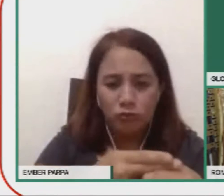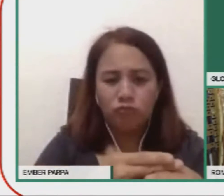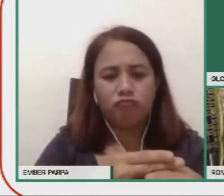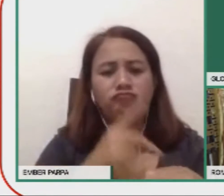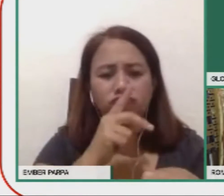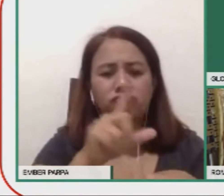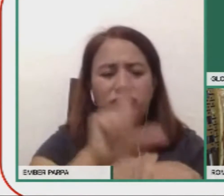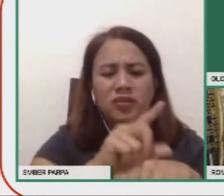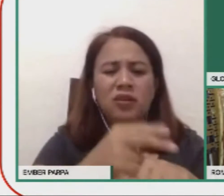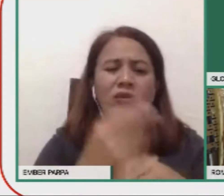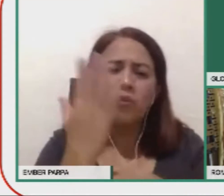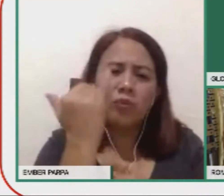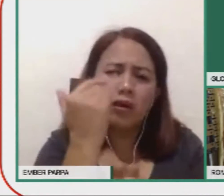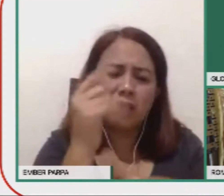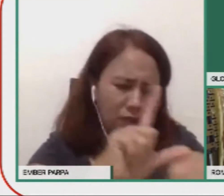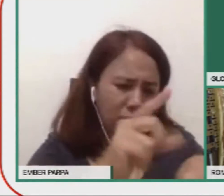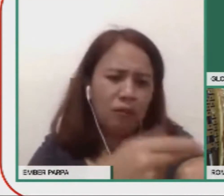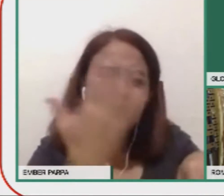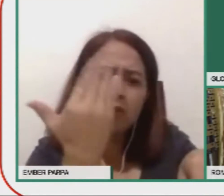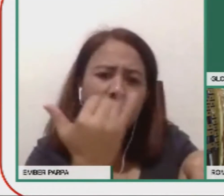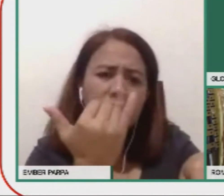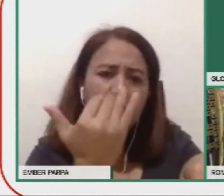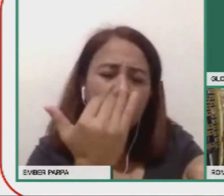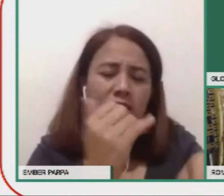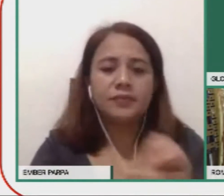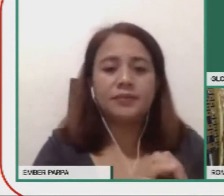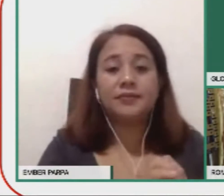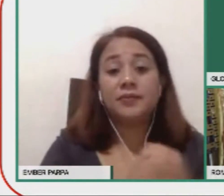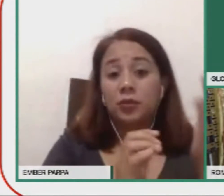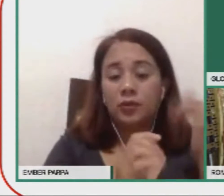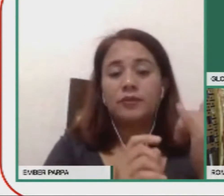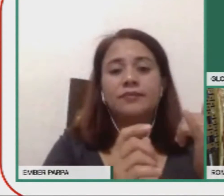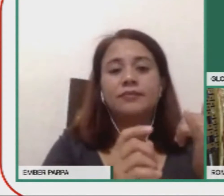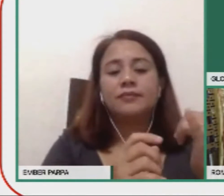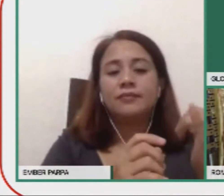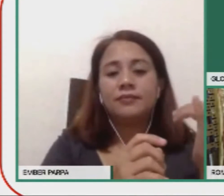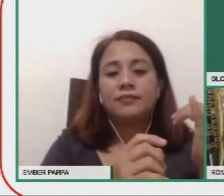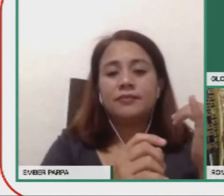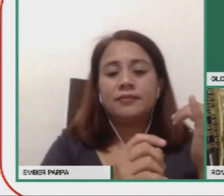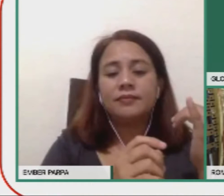Yeah, why? Why pangkabuhayan? Dahil ito yeah.